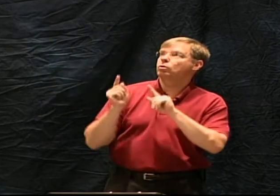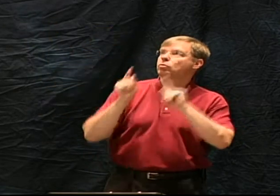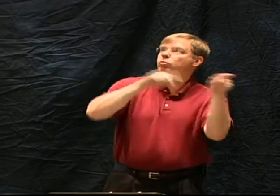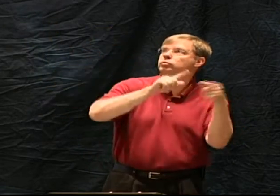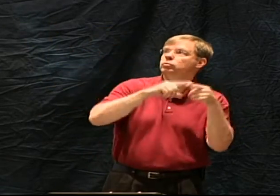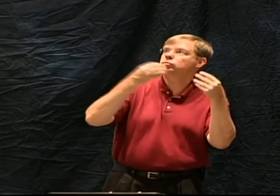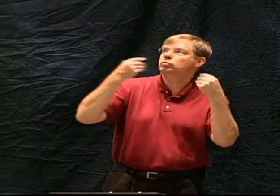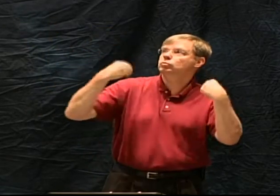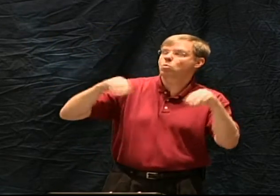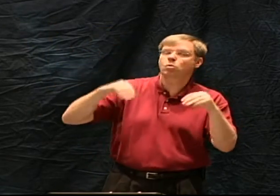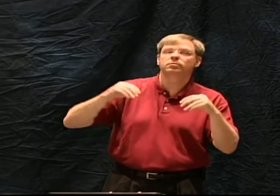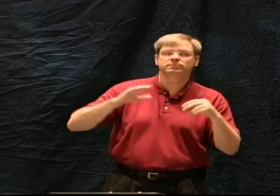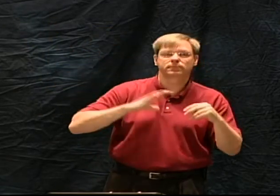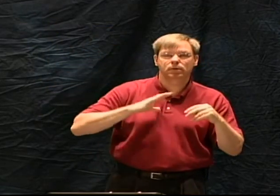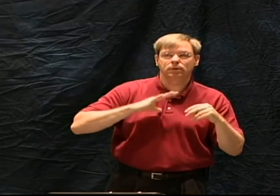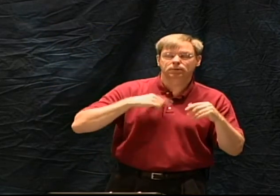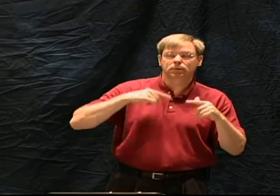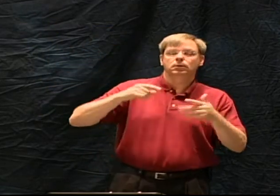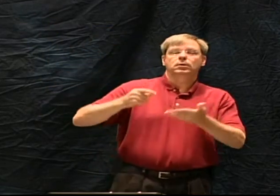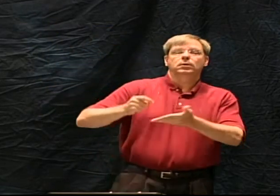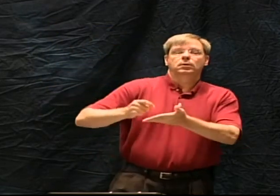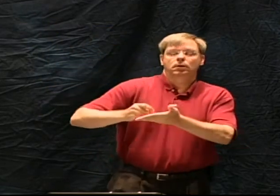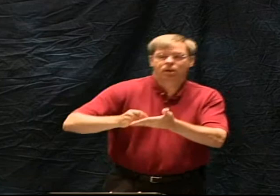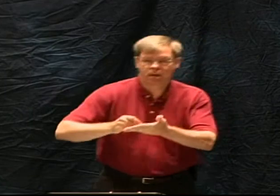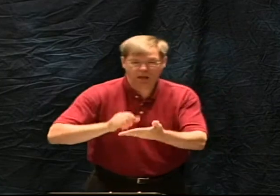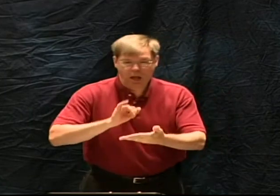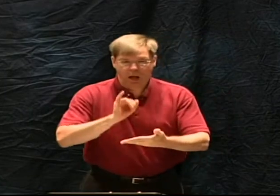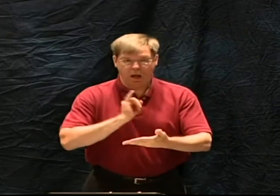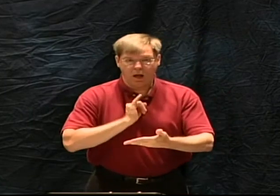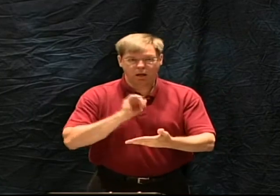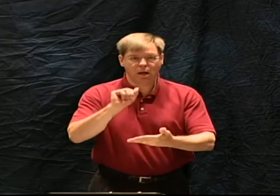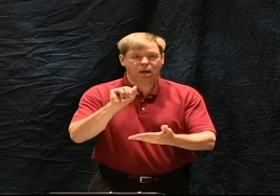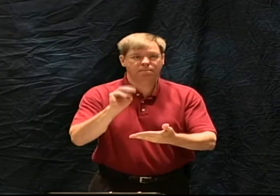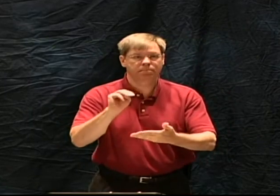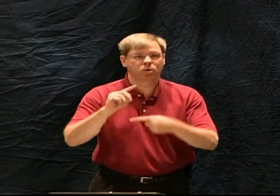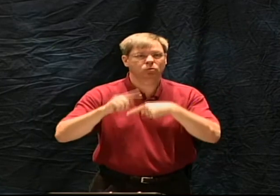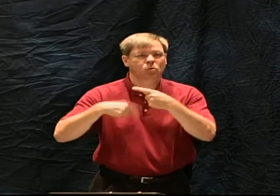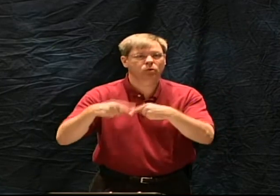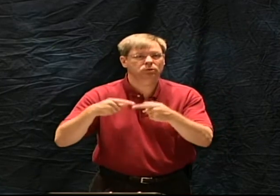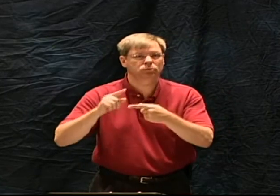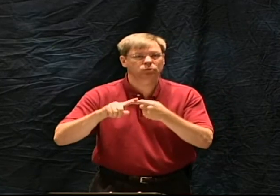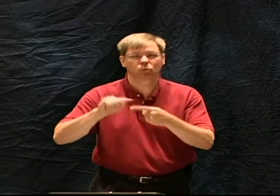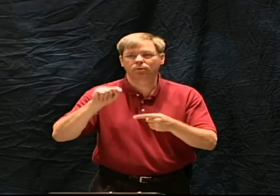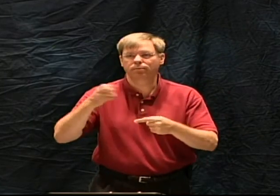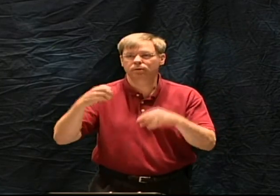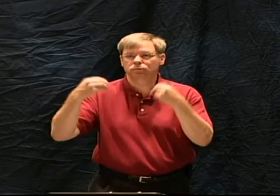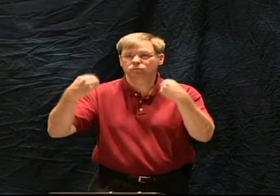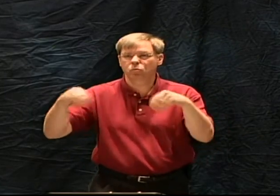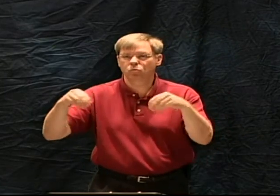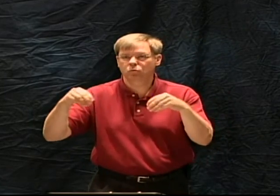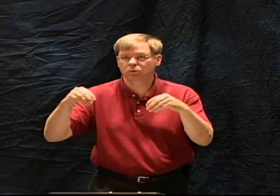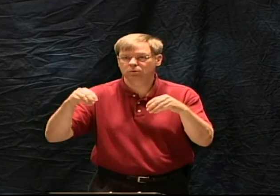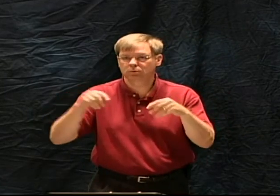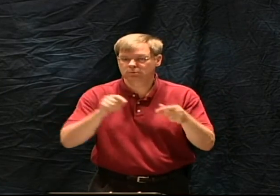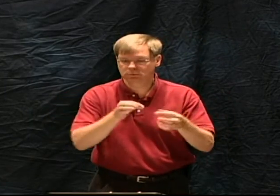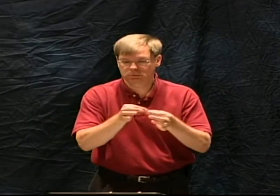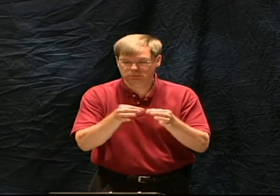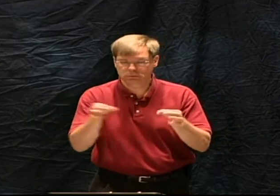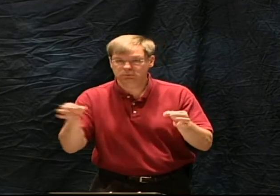Let's say that I plan to go to the store. God puts a thought in my mind to go to the